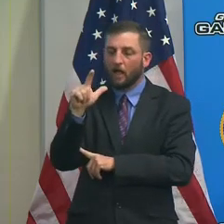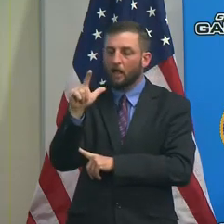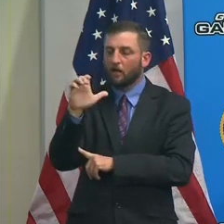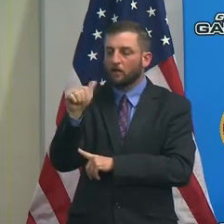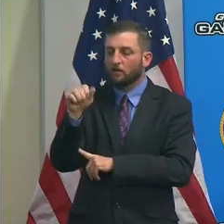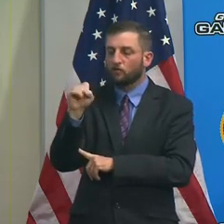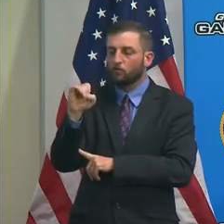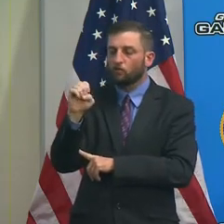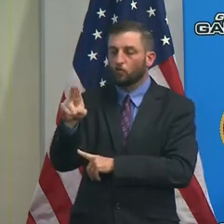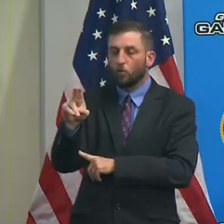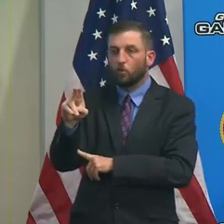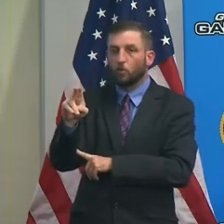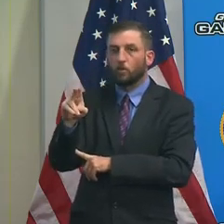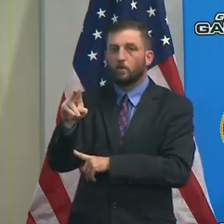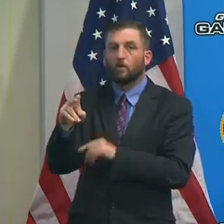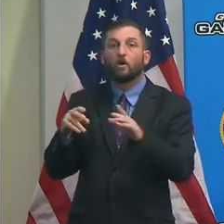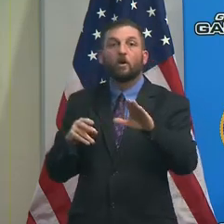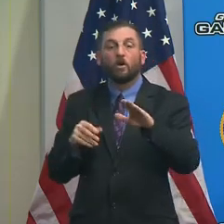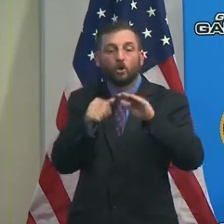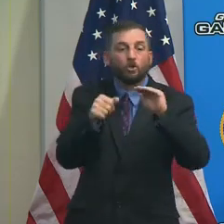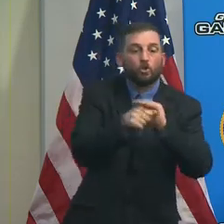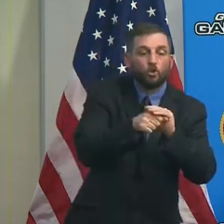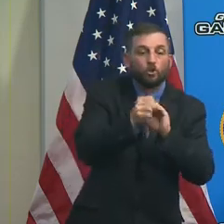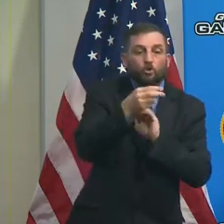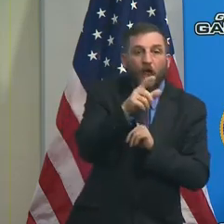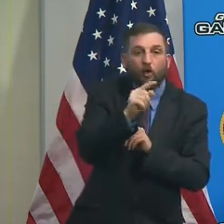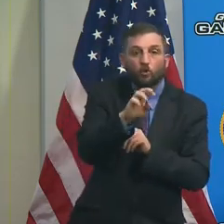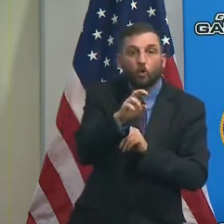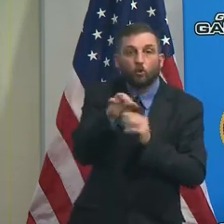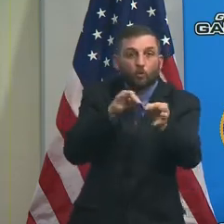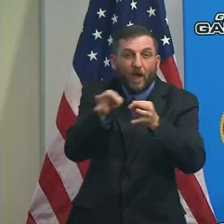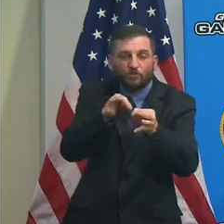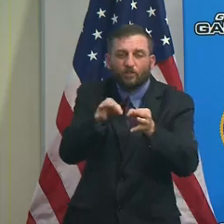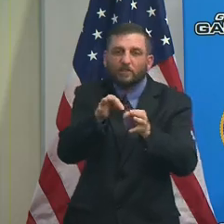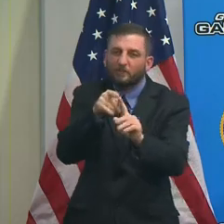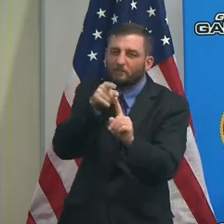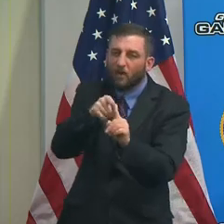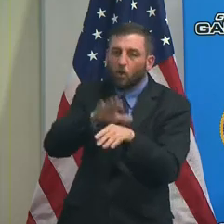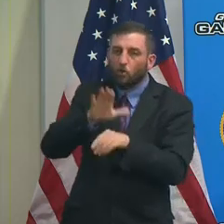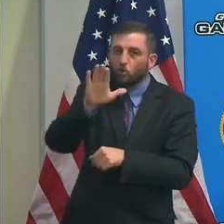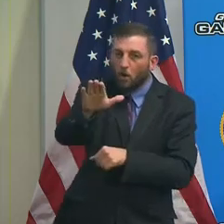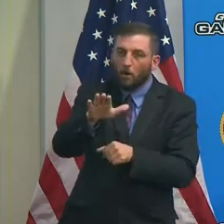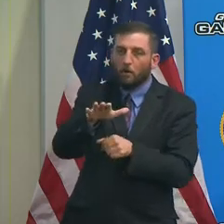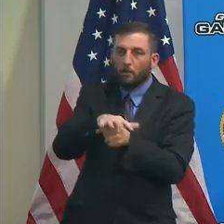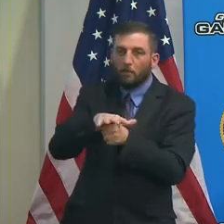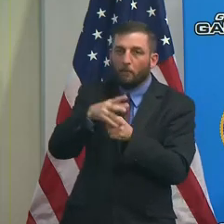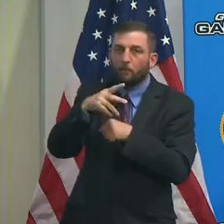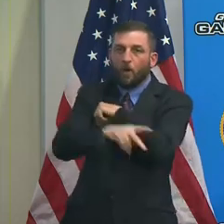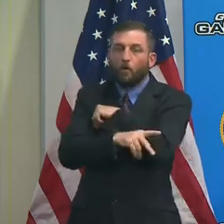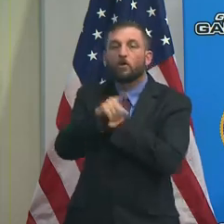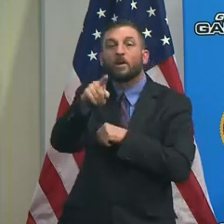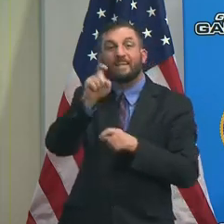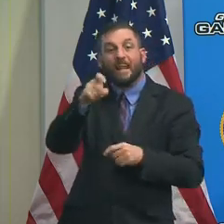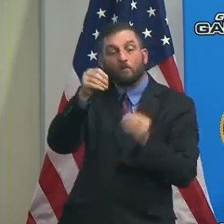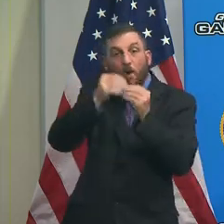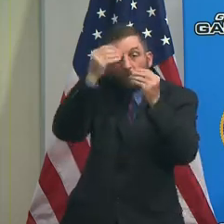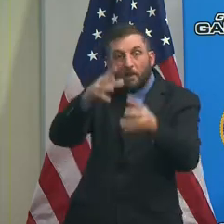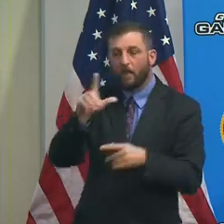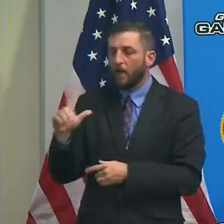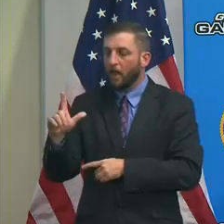Sheltering directions are specific to each parish, so if you need information, please text LA Shelter